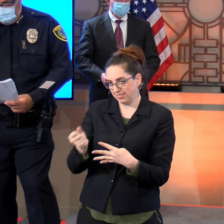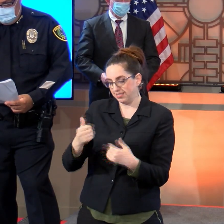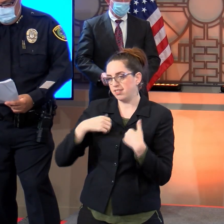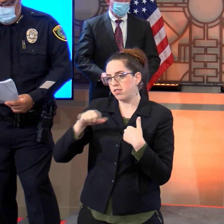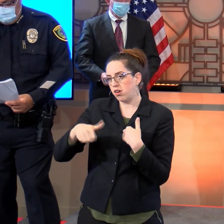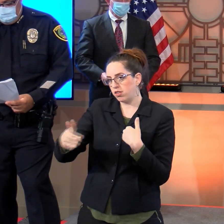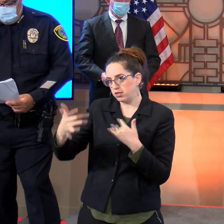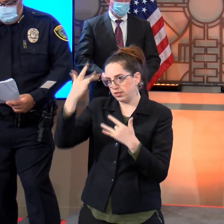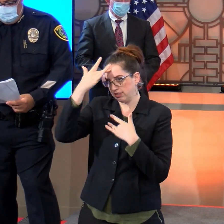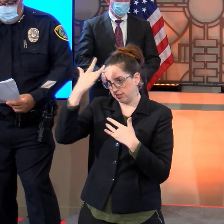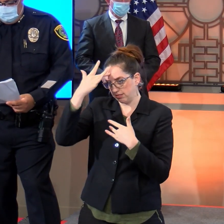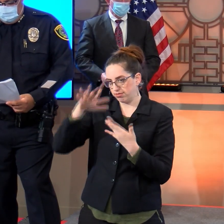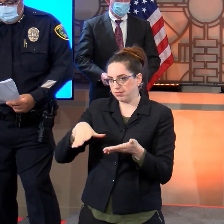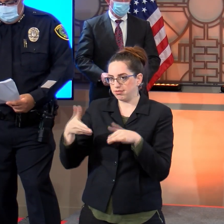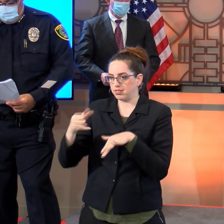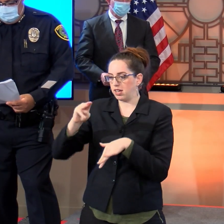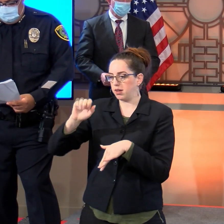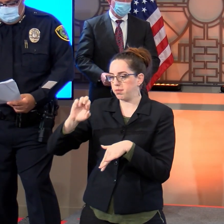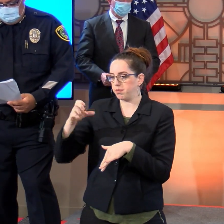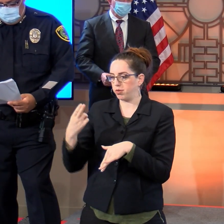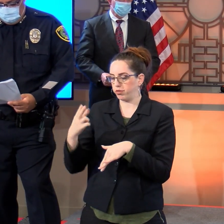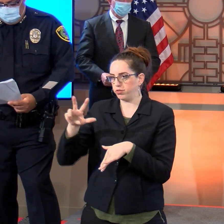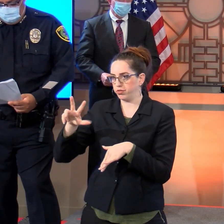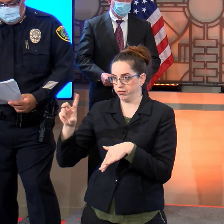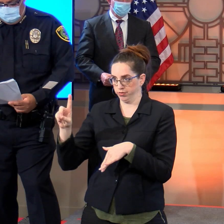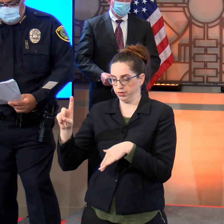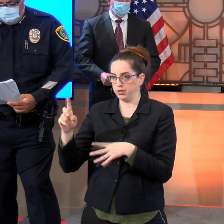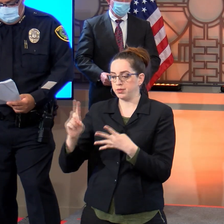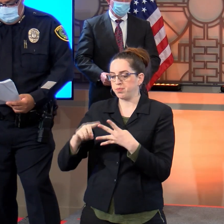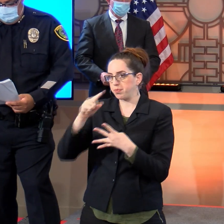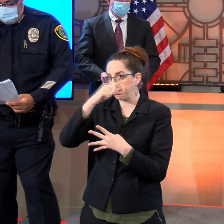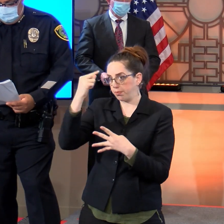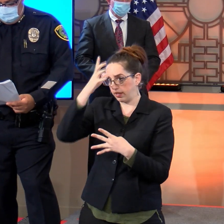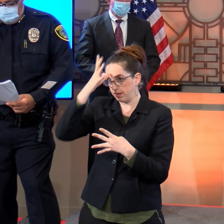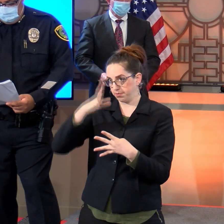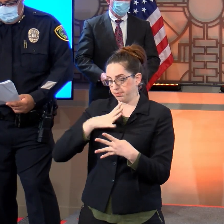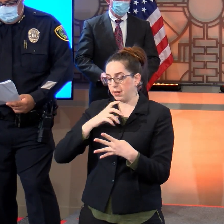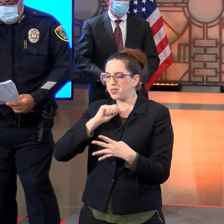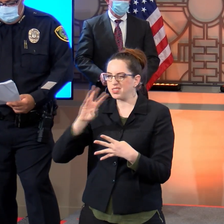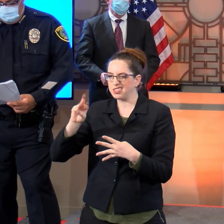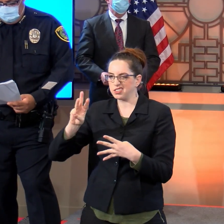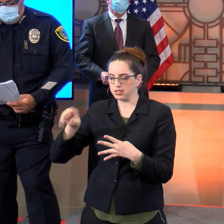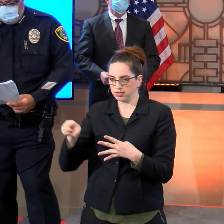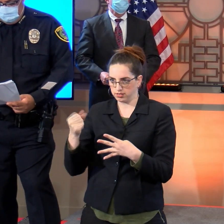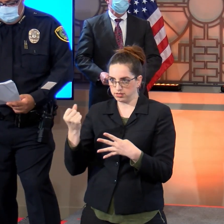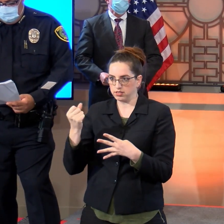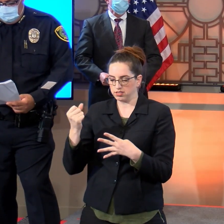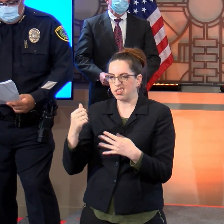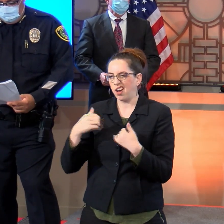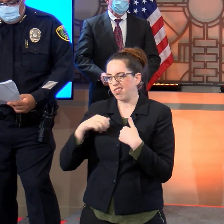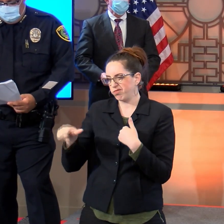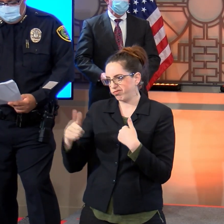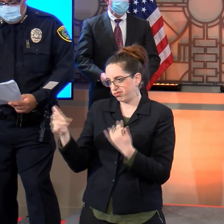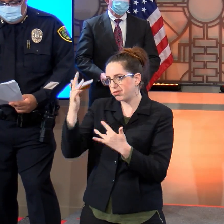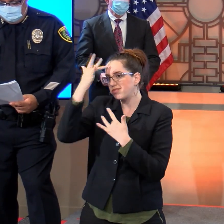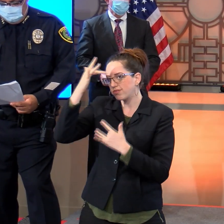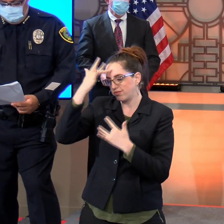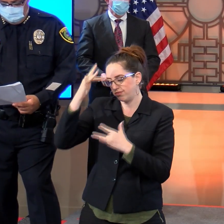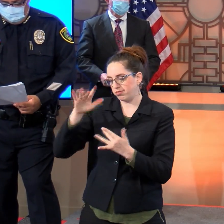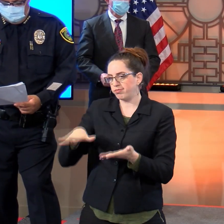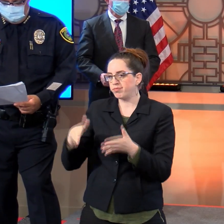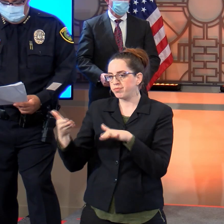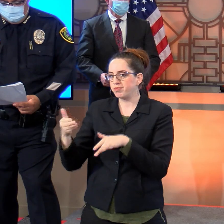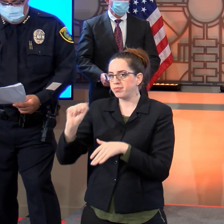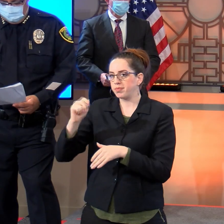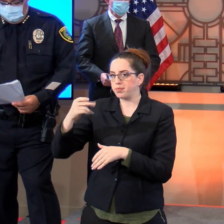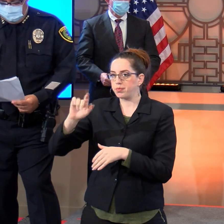health conditions who passed away on March 31st, a black man in his 60s with underlying health conditions who passed